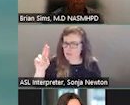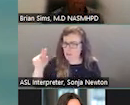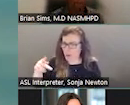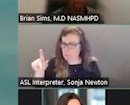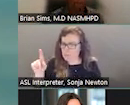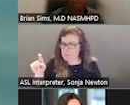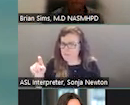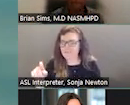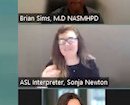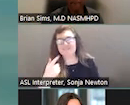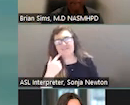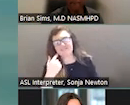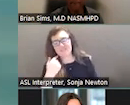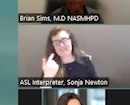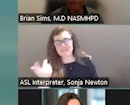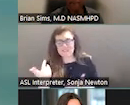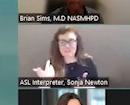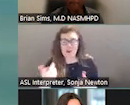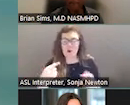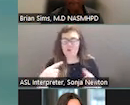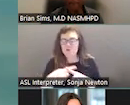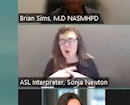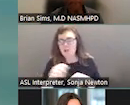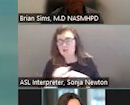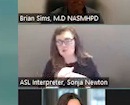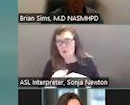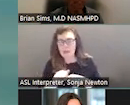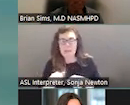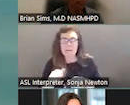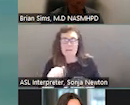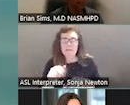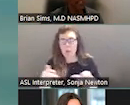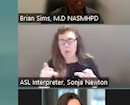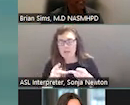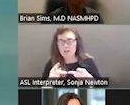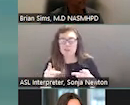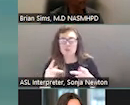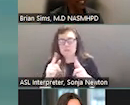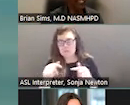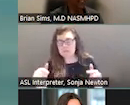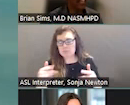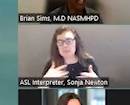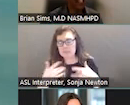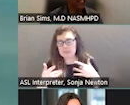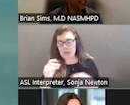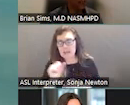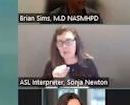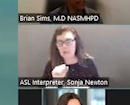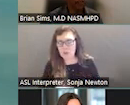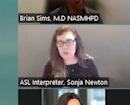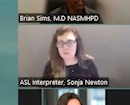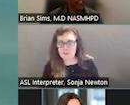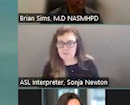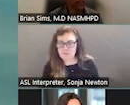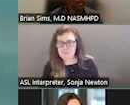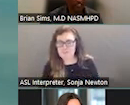work together, co-location, cross-training. So a lot of exciting work. Well, thank you, Representative. That is so wonderful.